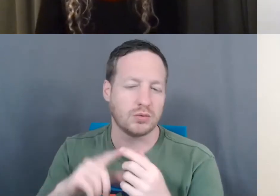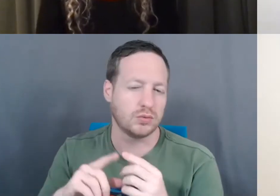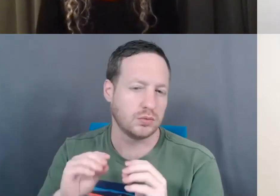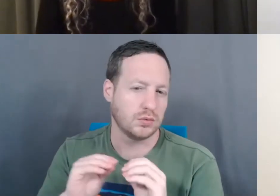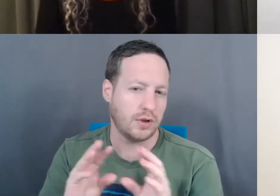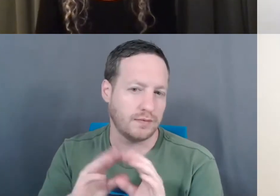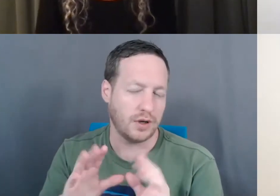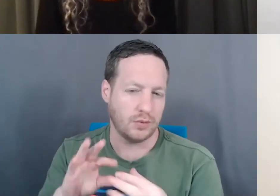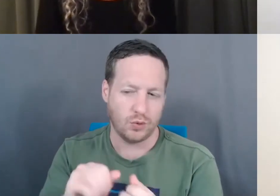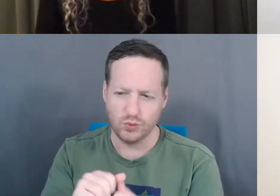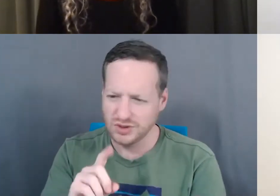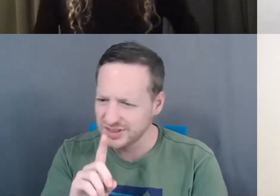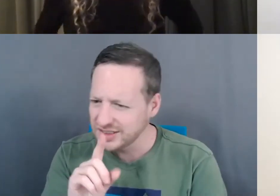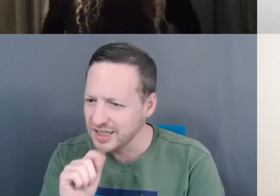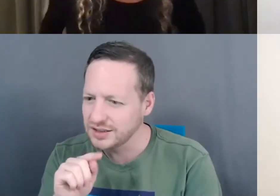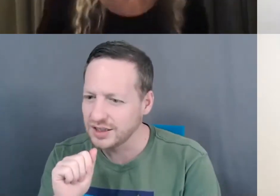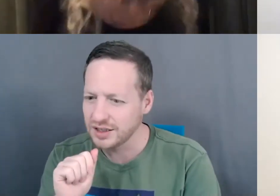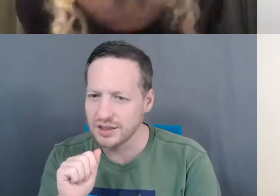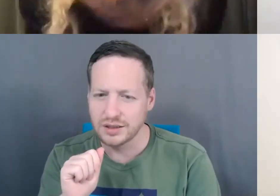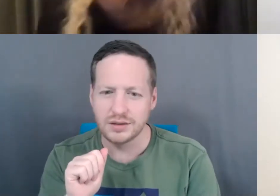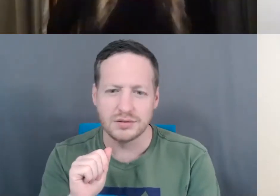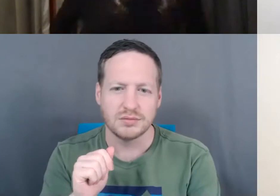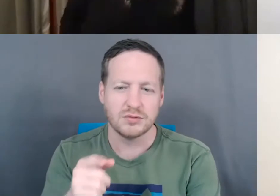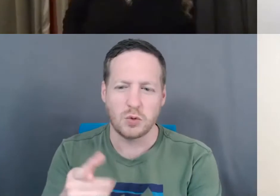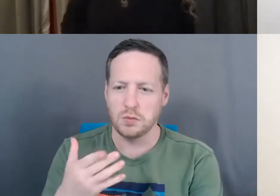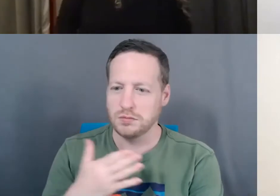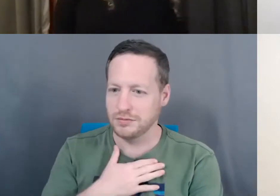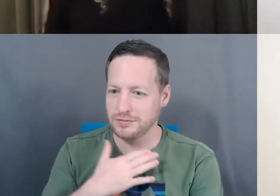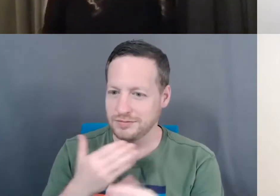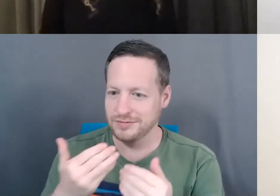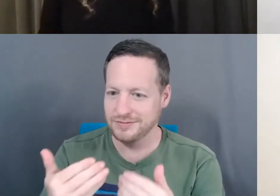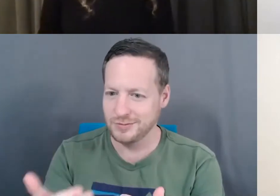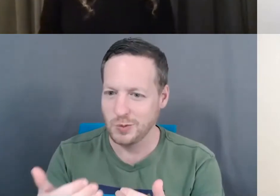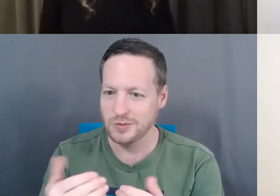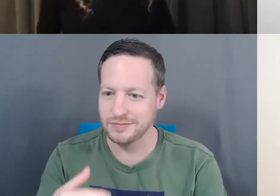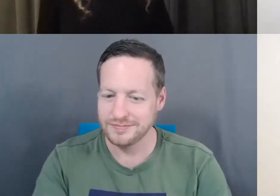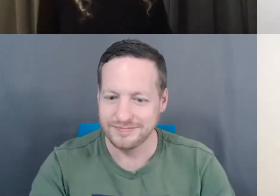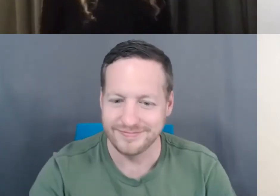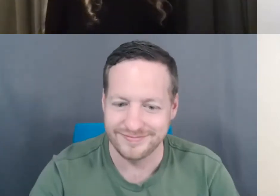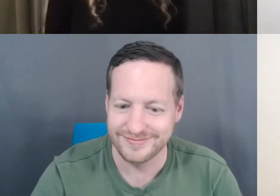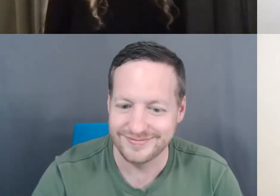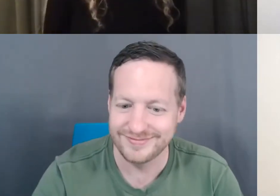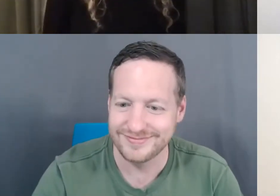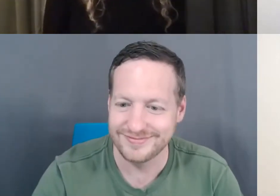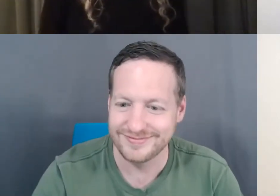and maybe you want to clarify, Christine, about the data, the question about HSTP. Please take the